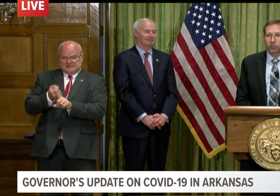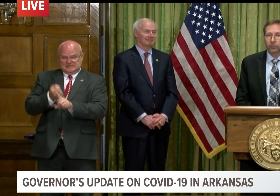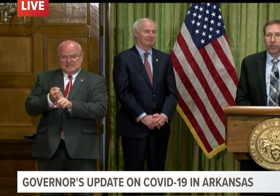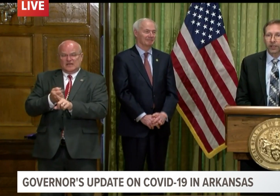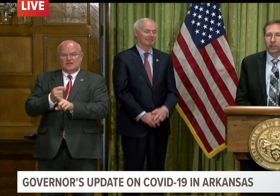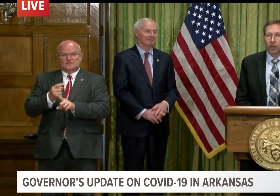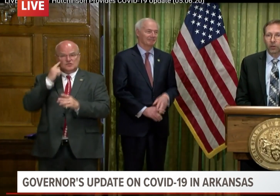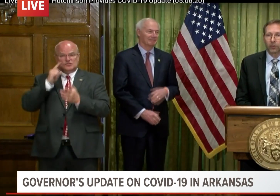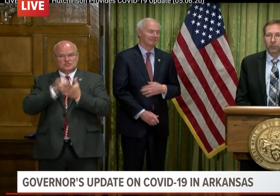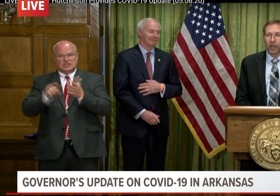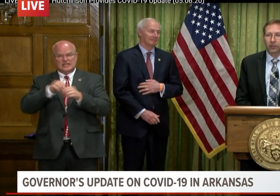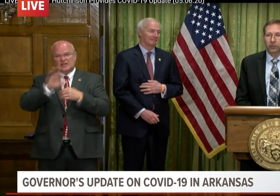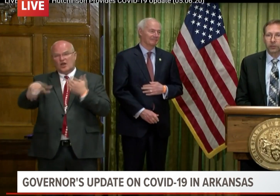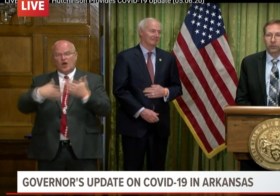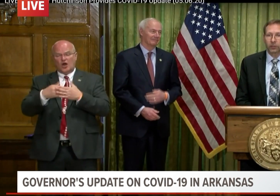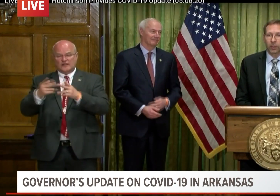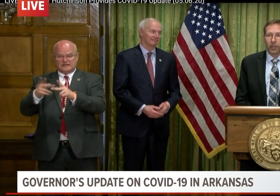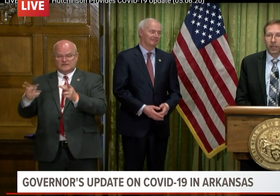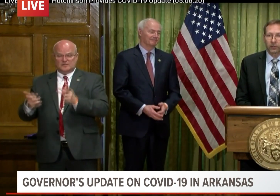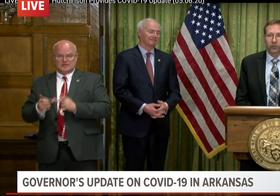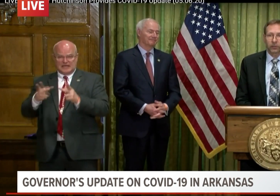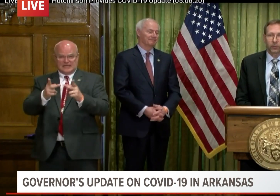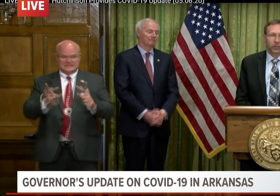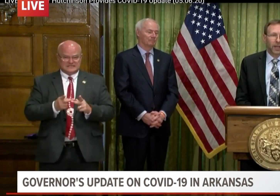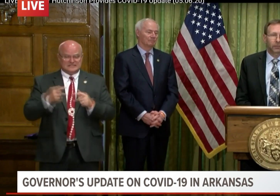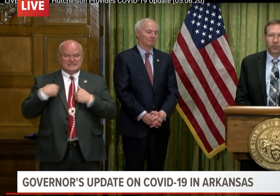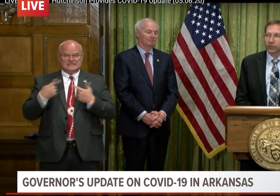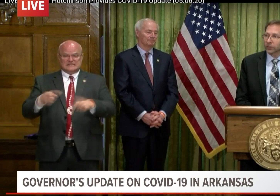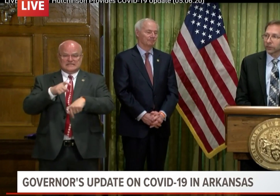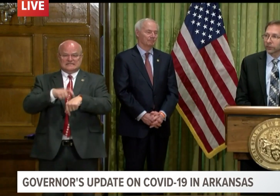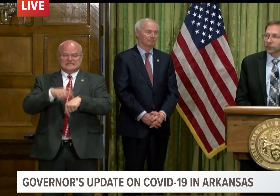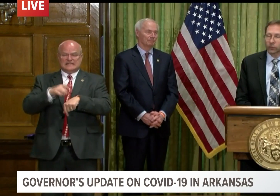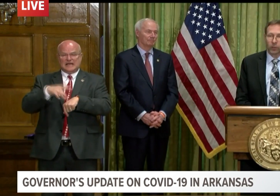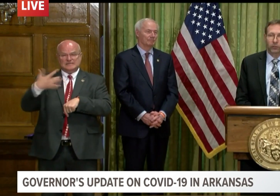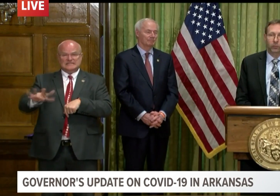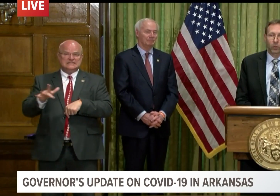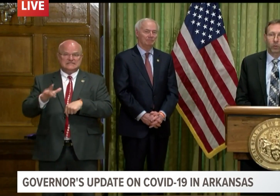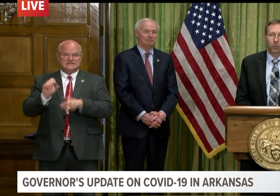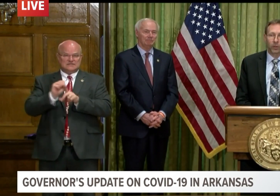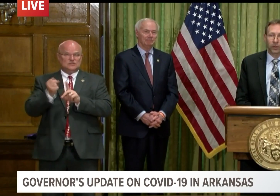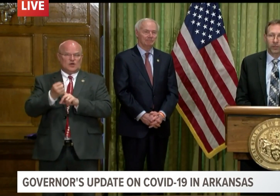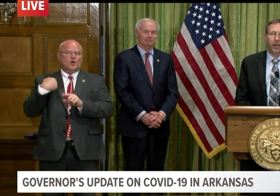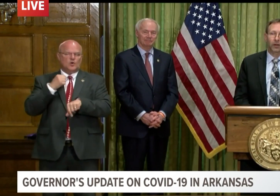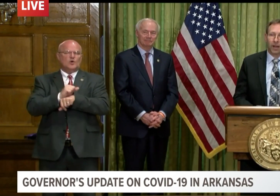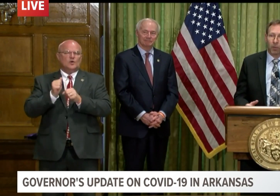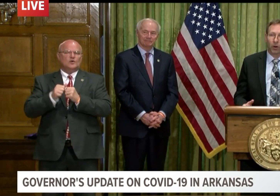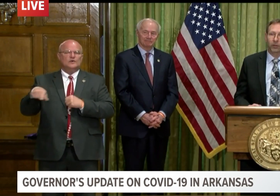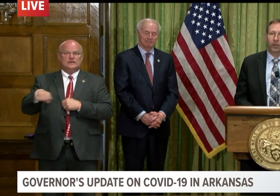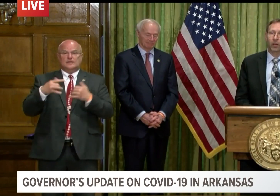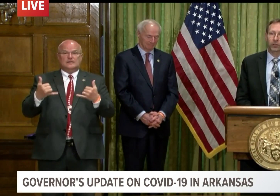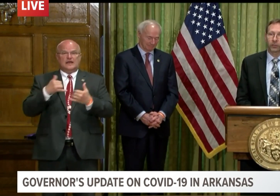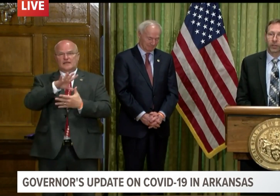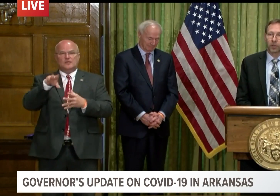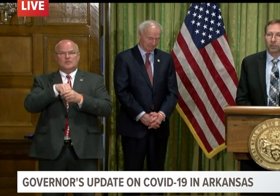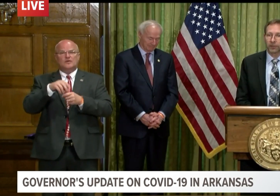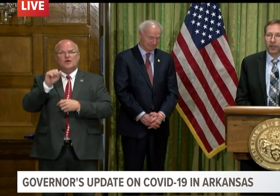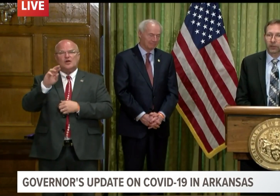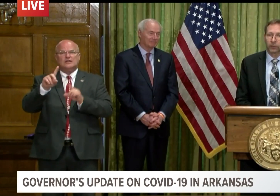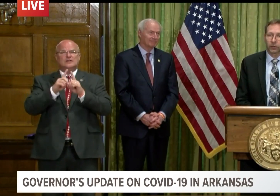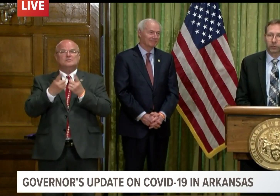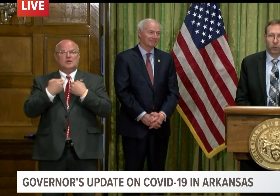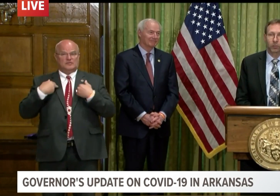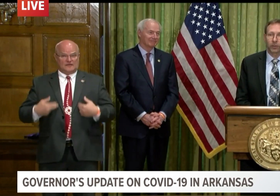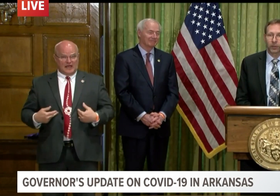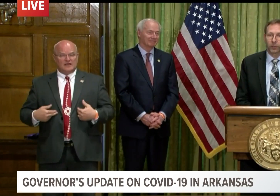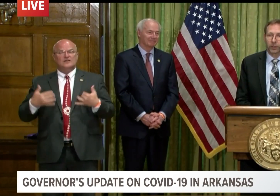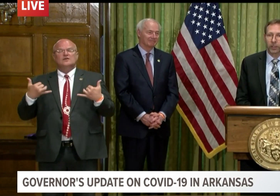themselves to check in on all these practices, and since it's a time-sensitive situation, we'll work with them. They are now part of the Arkansas Department of